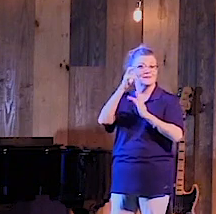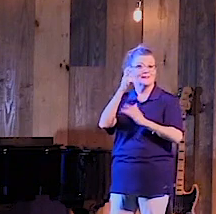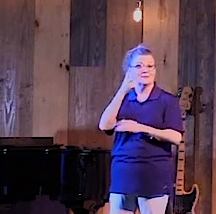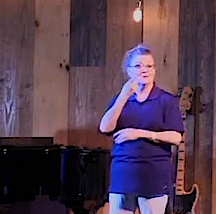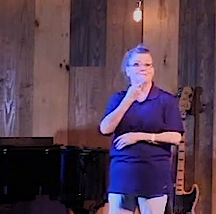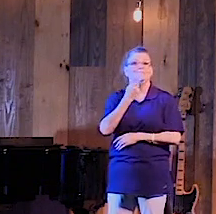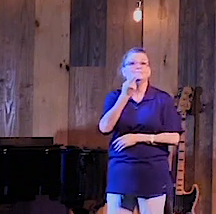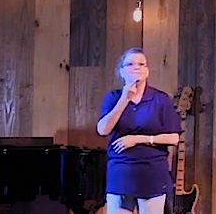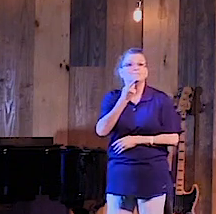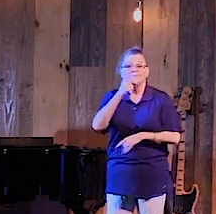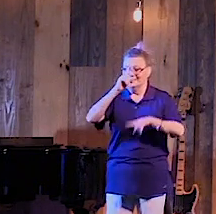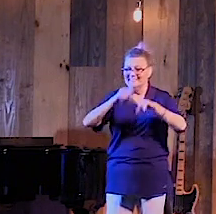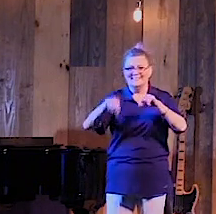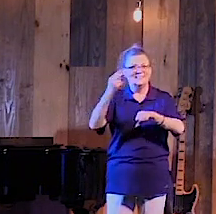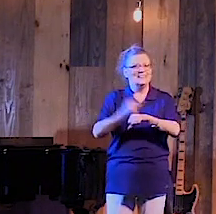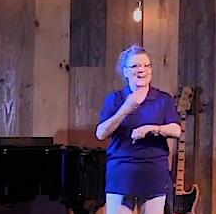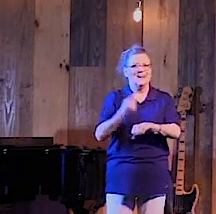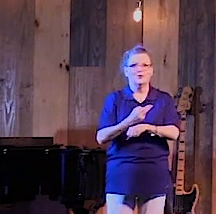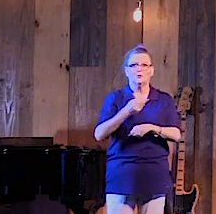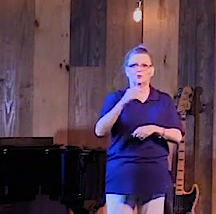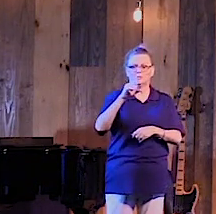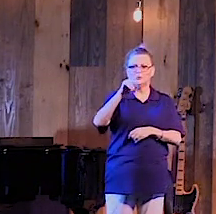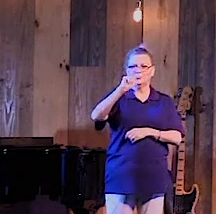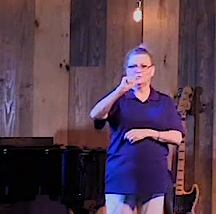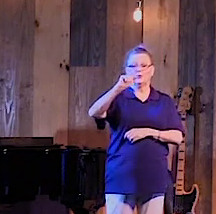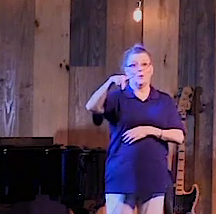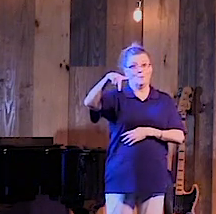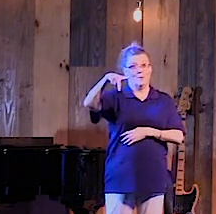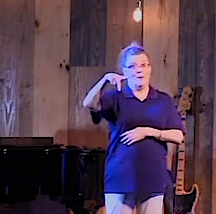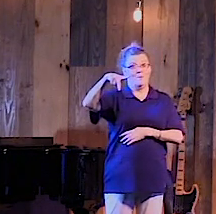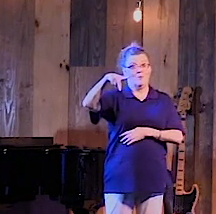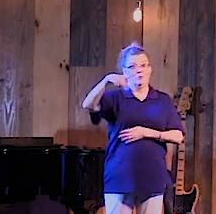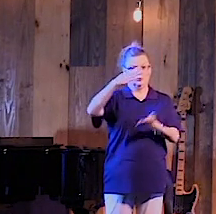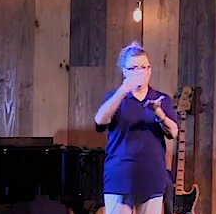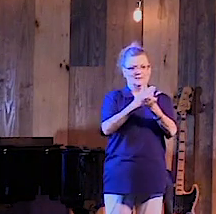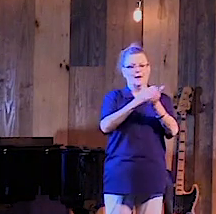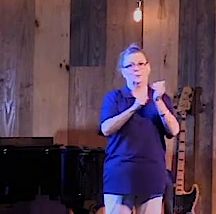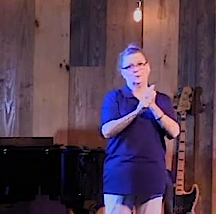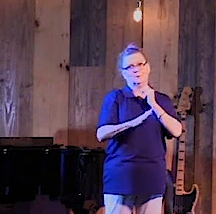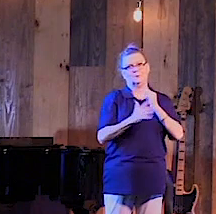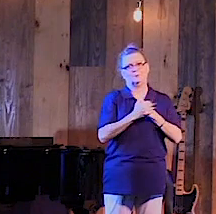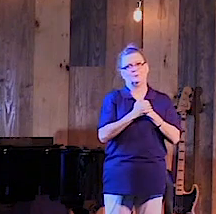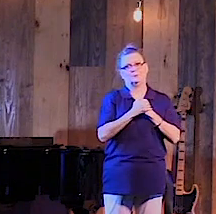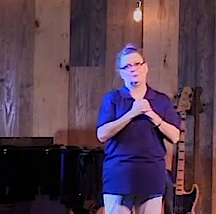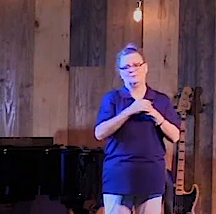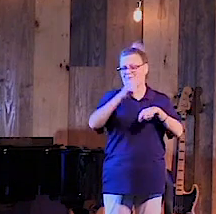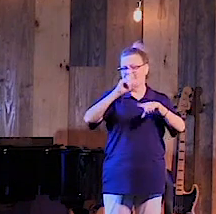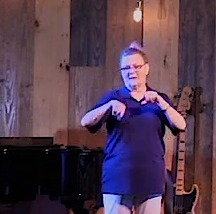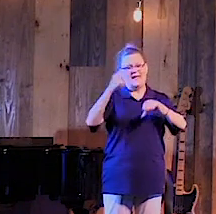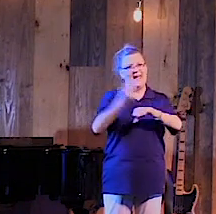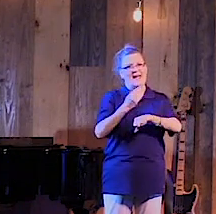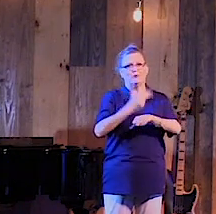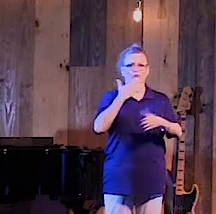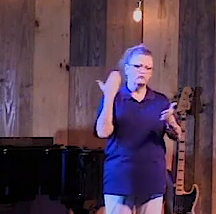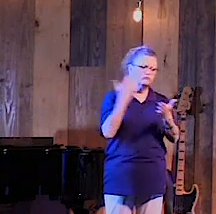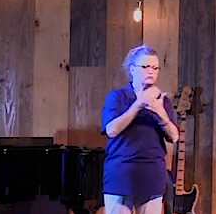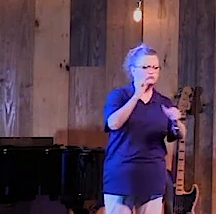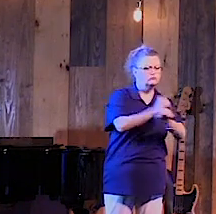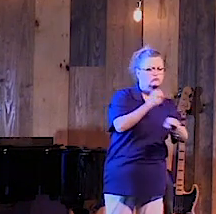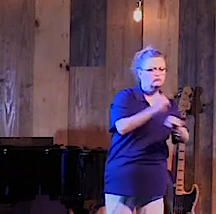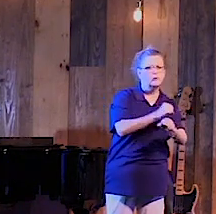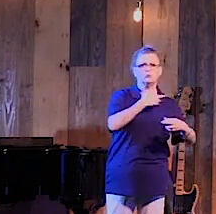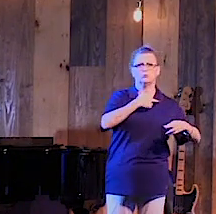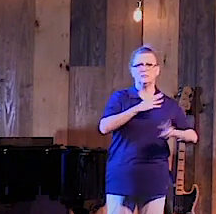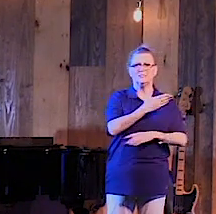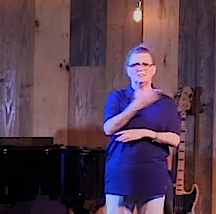can't use toilet paper to keep us from going to the bathroom. You and I cannot use good works and religious things to